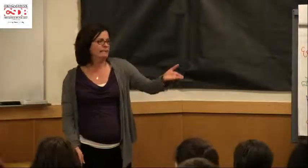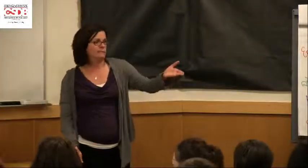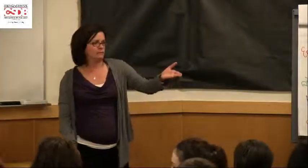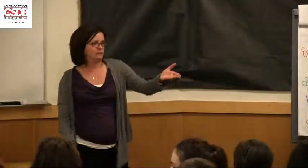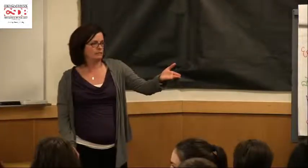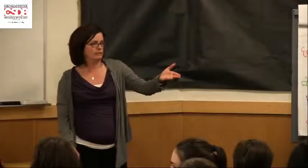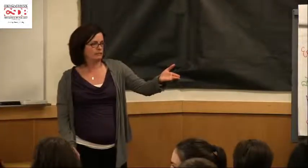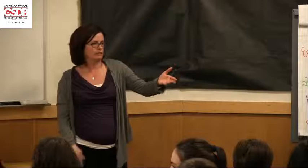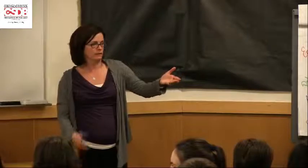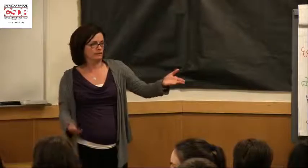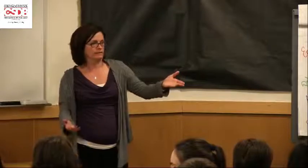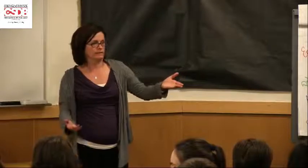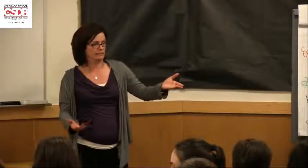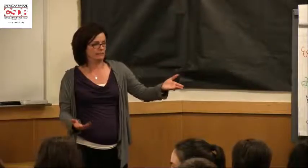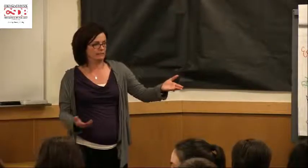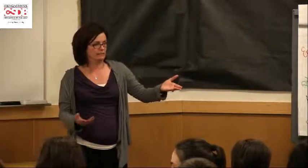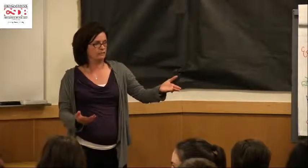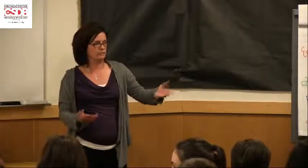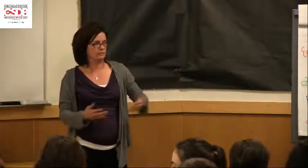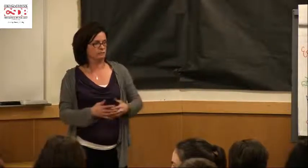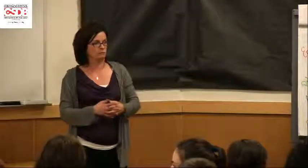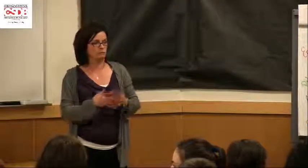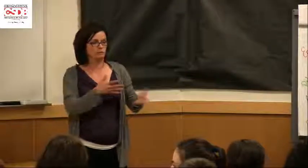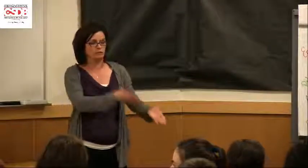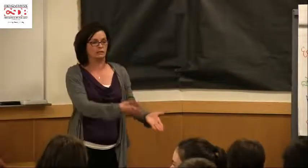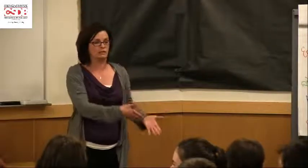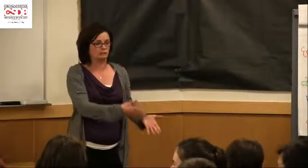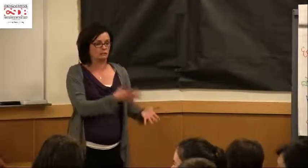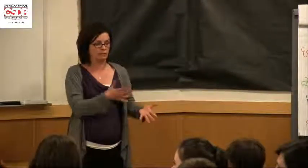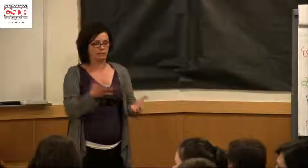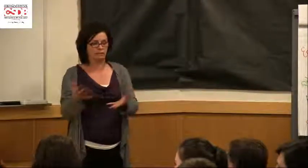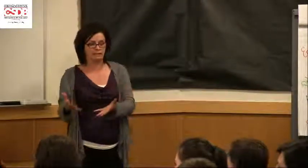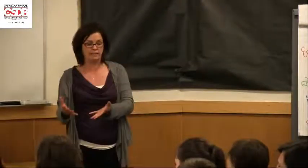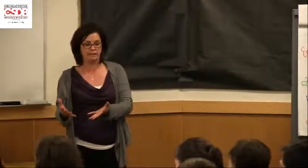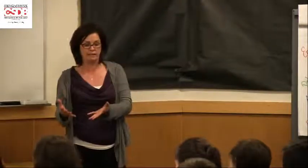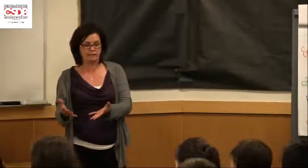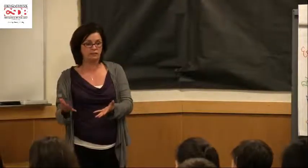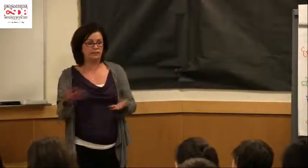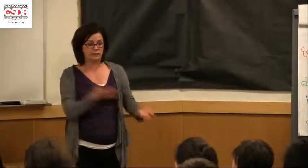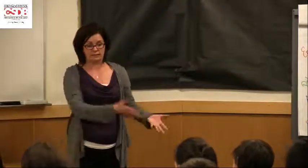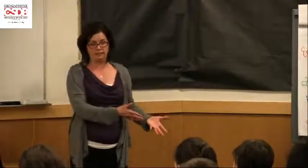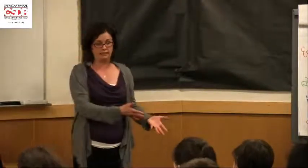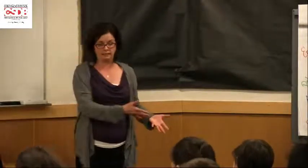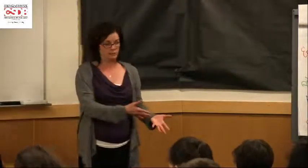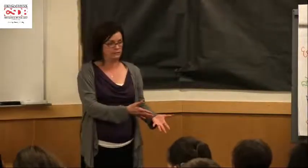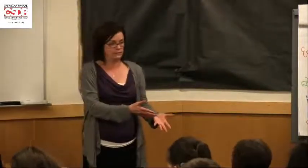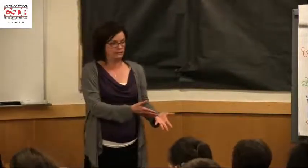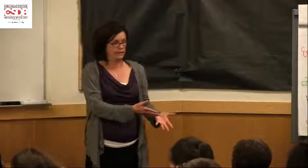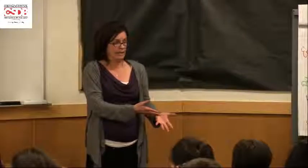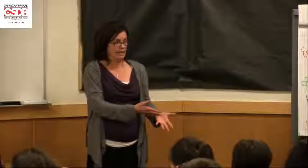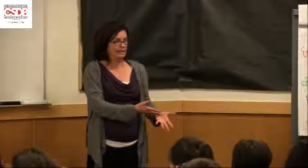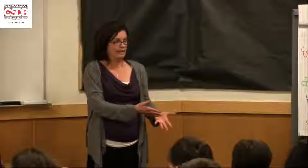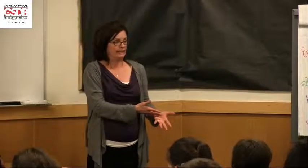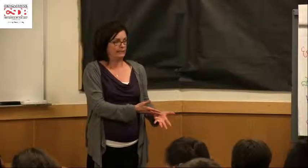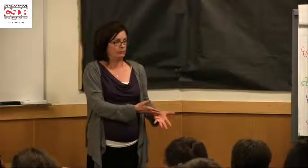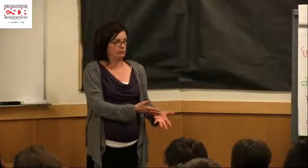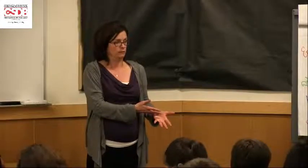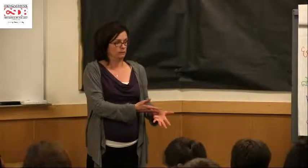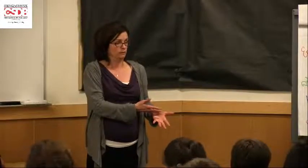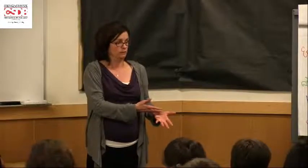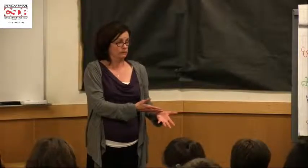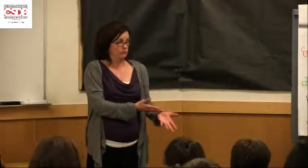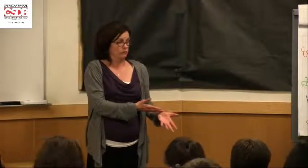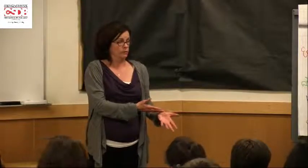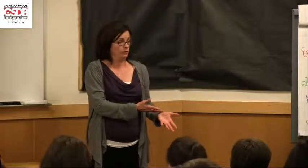they have any type of disability, not just necessarily a deaf person, but suppose the client is molested by the caretaker and the client never says anything, they keep it